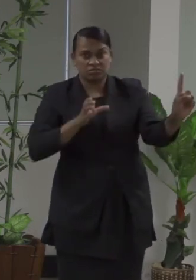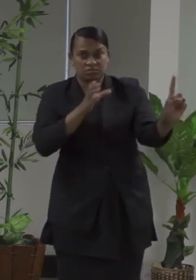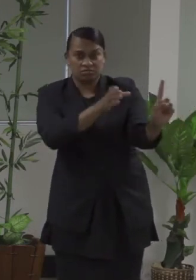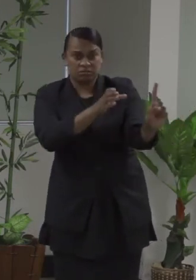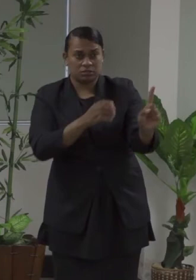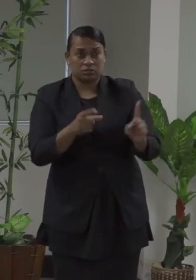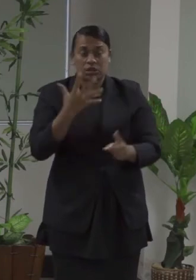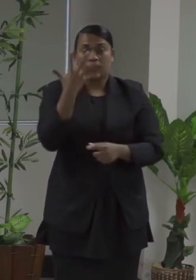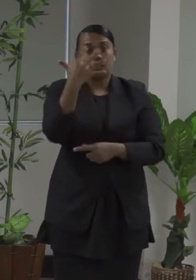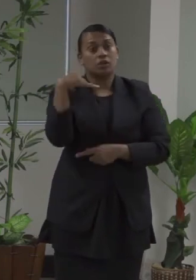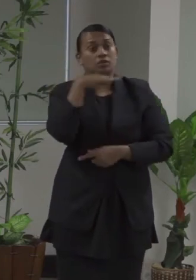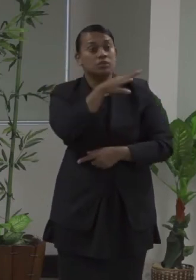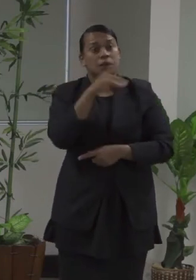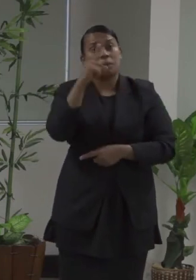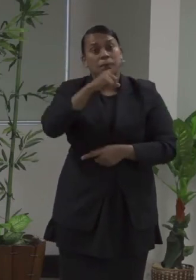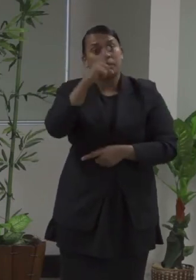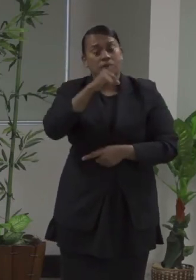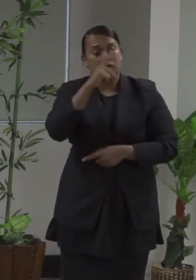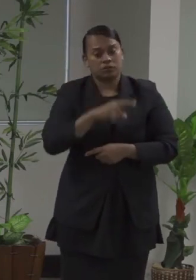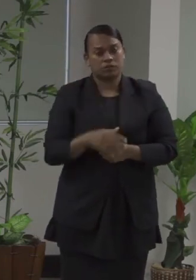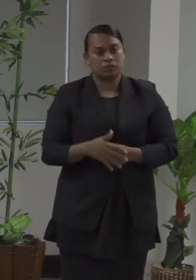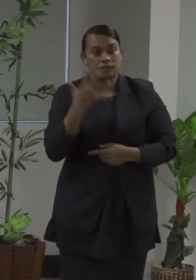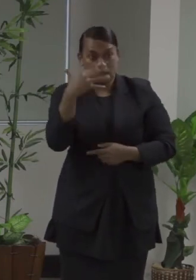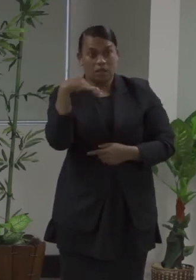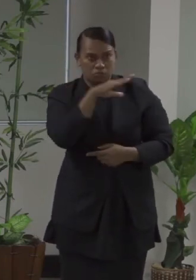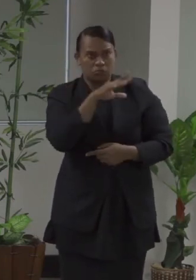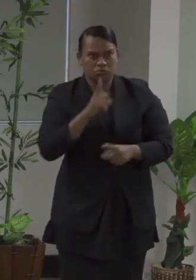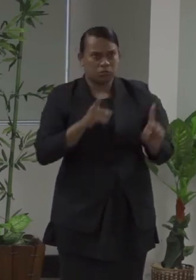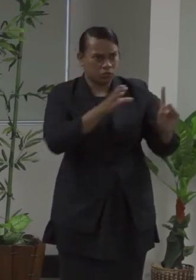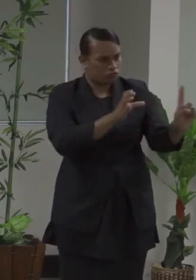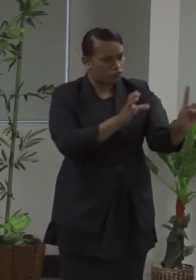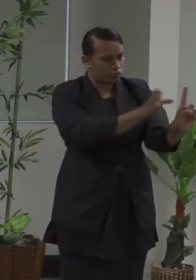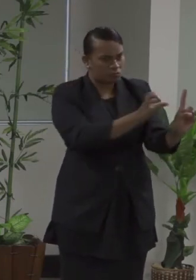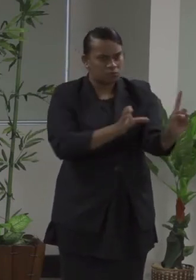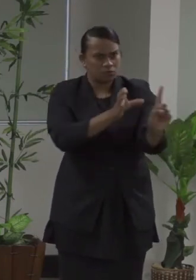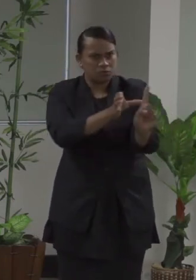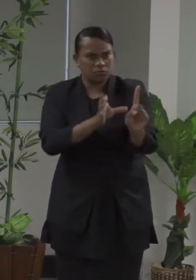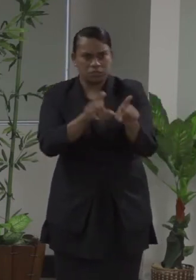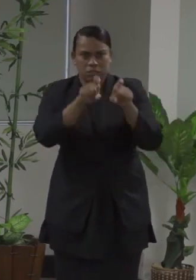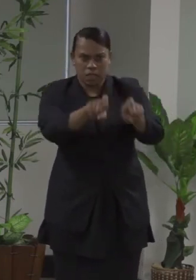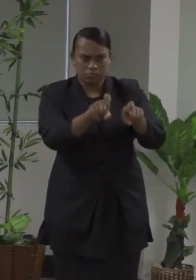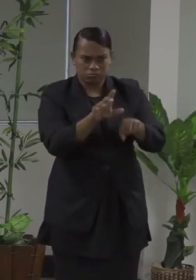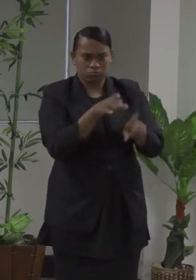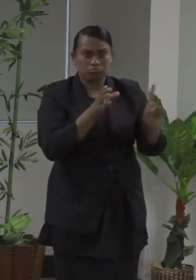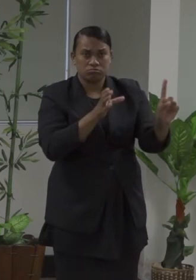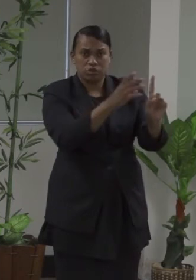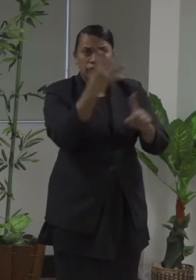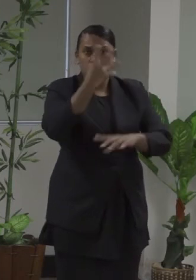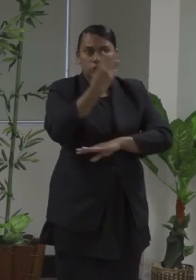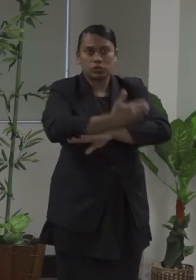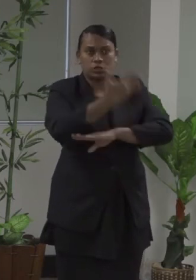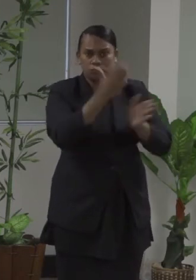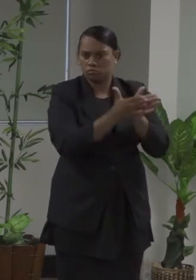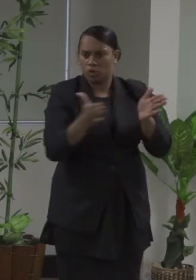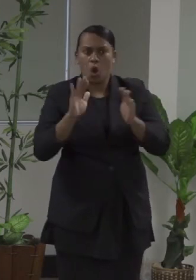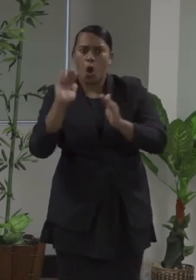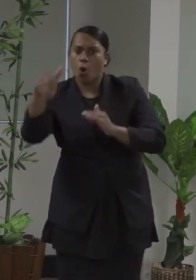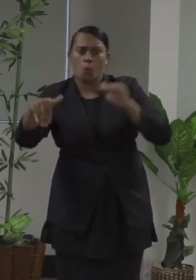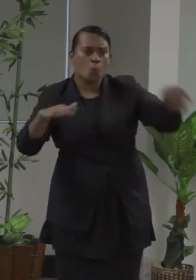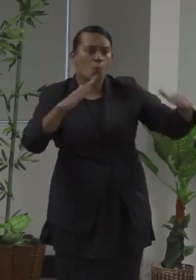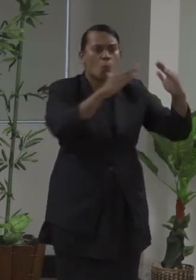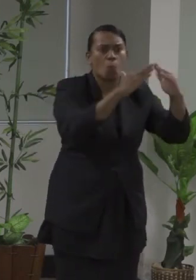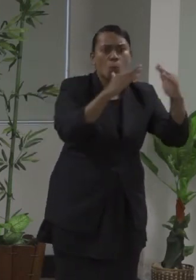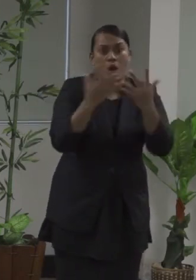people under quarantine at the moment in home and